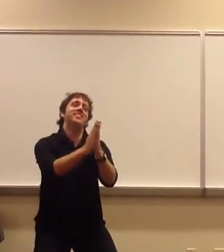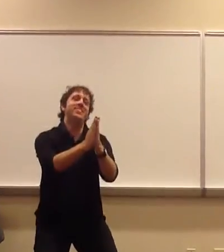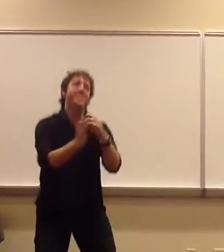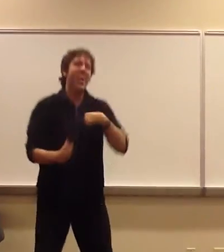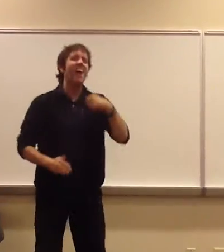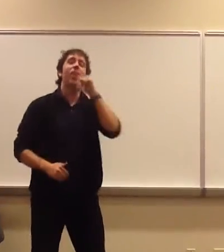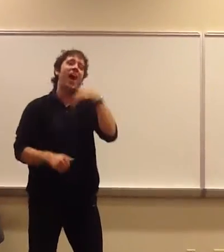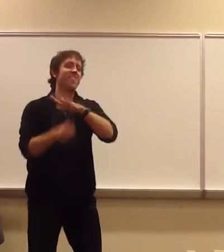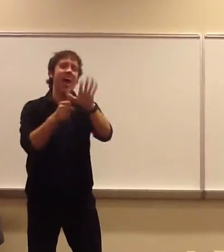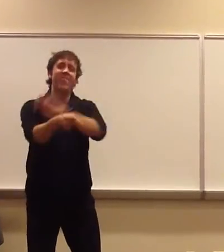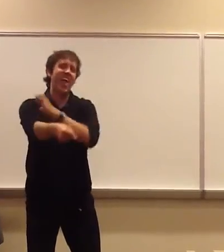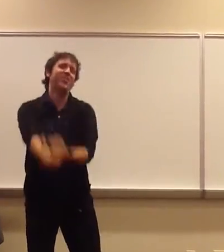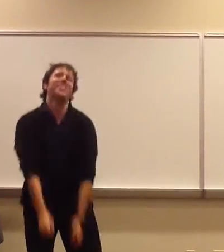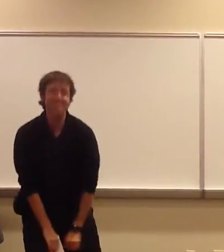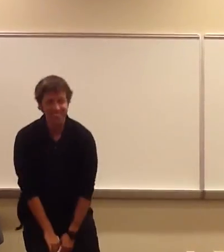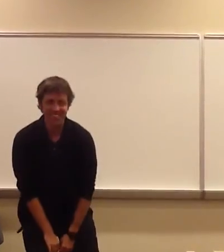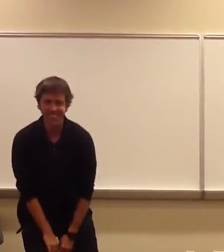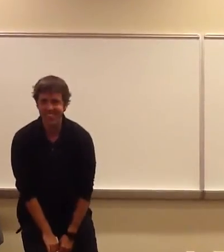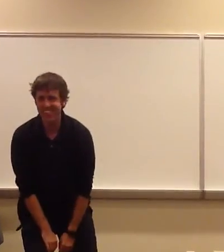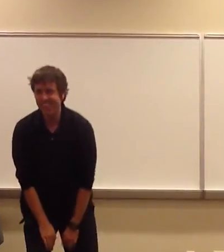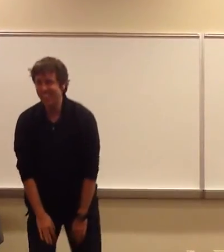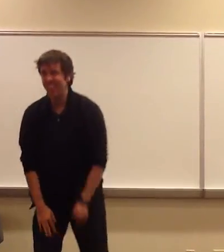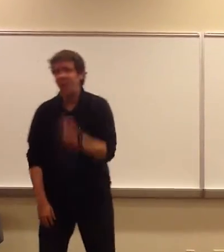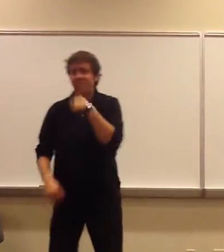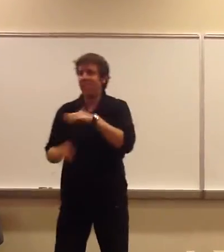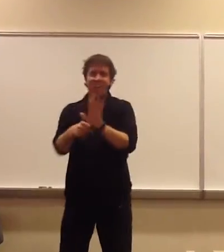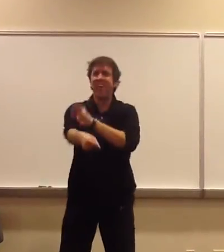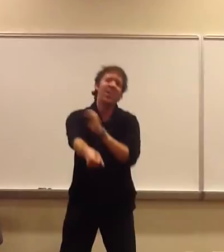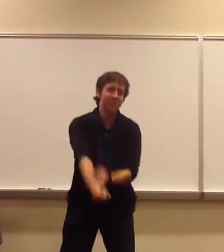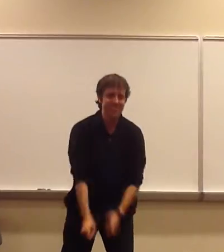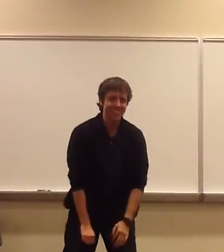your heart and know that the right thing to do is